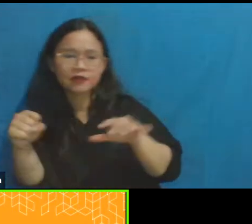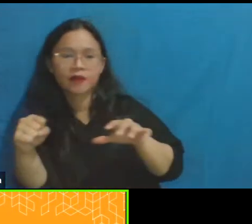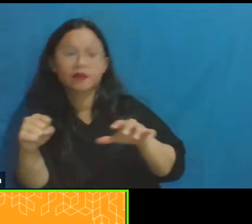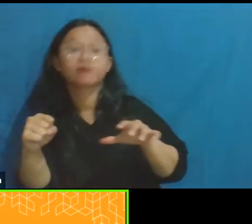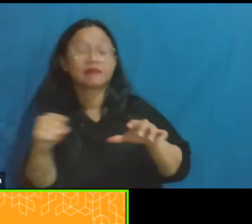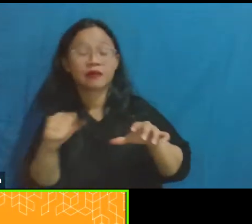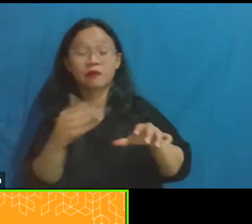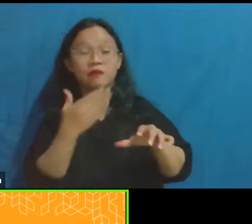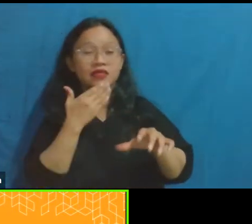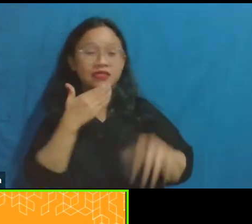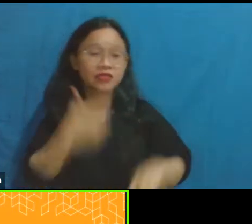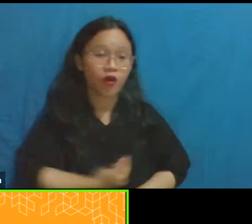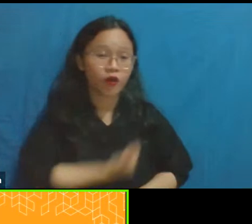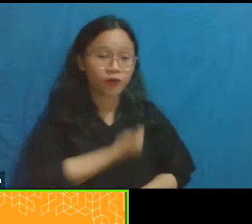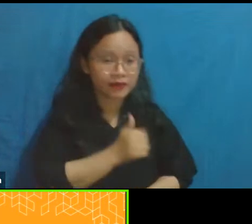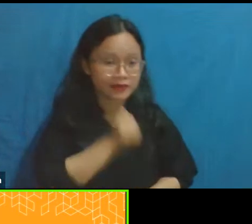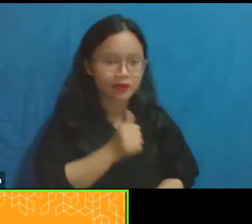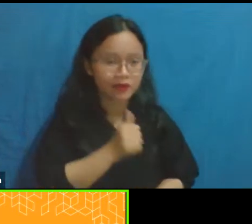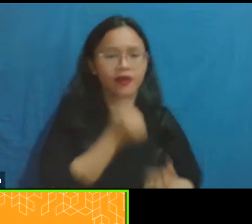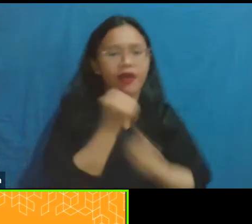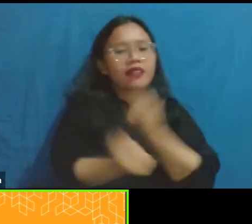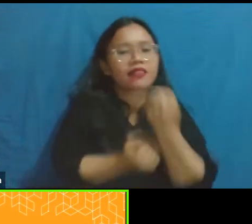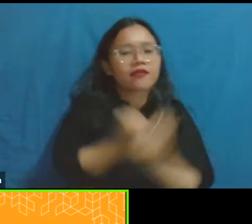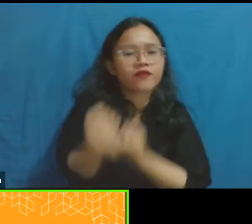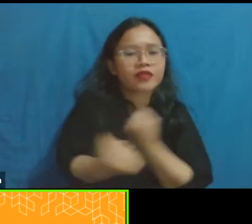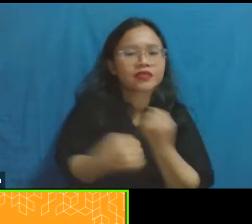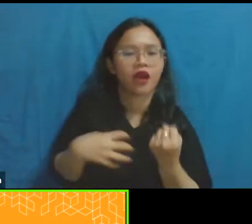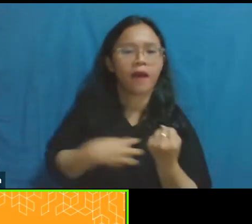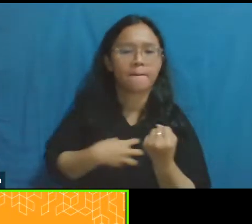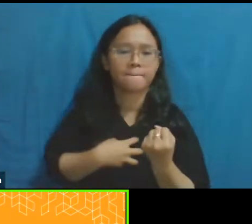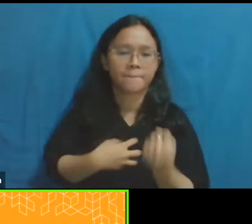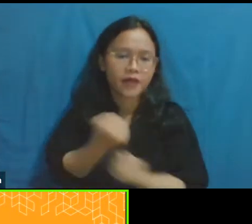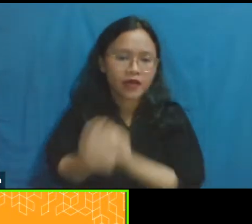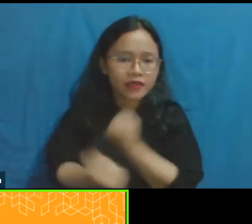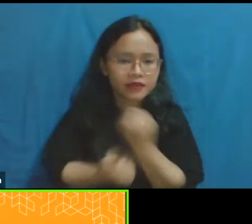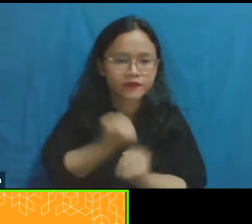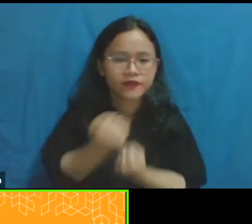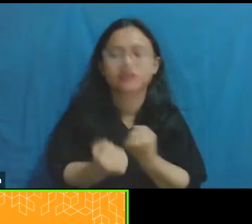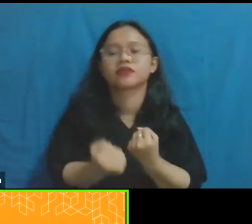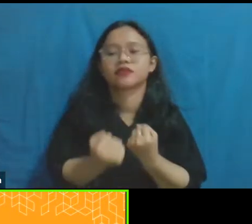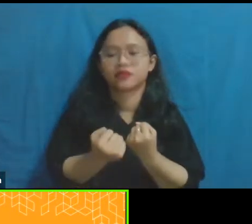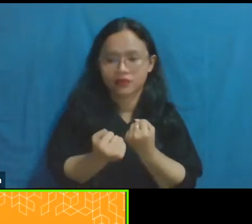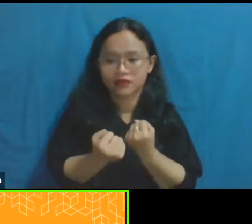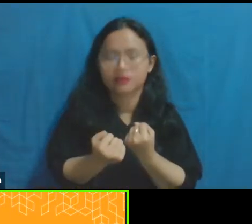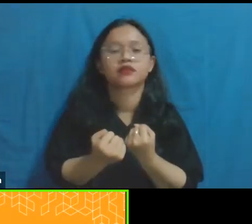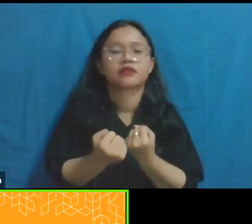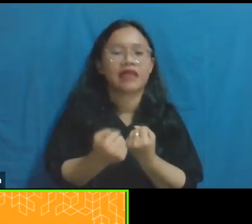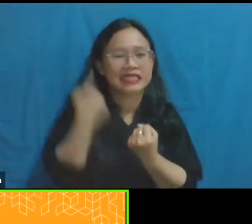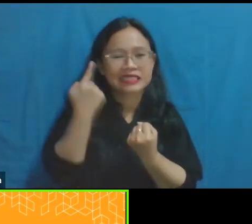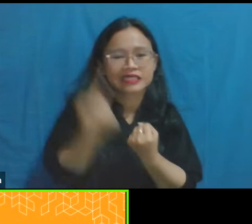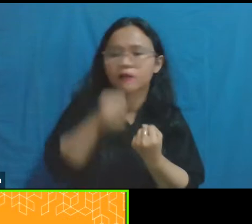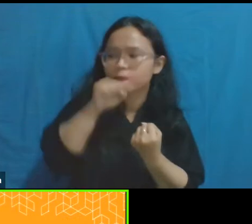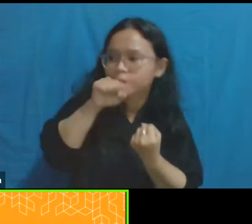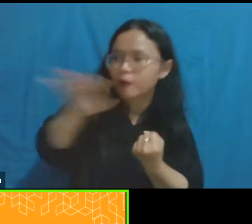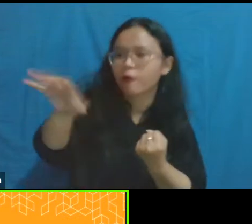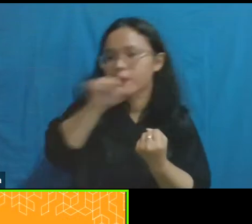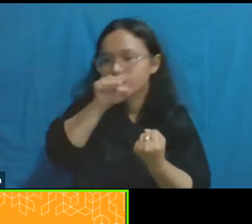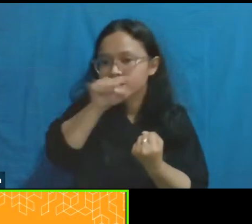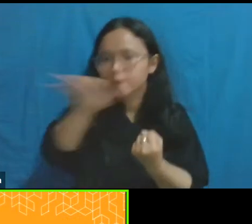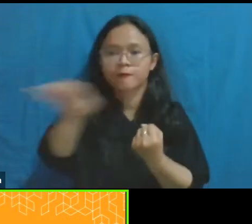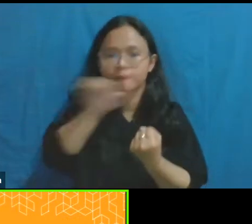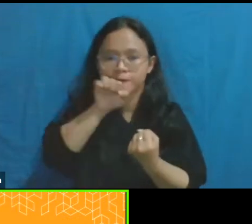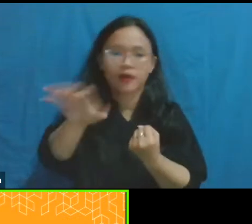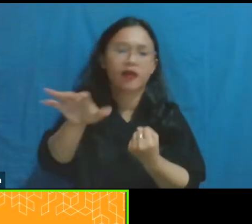vocal in their posts. The third takeaways or key findings that I noted so far from